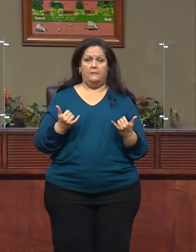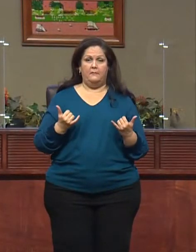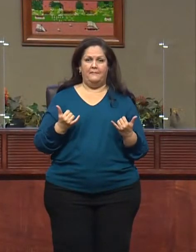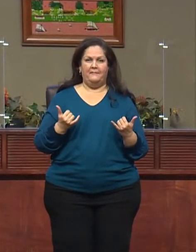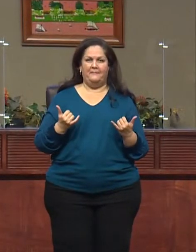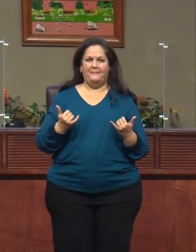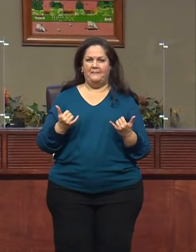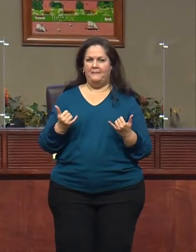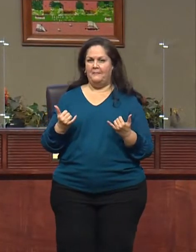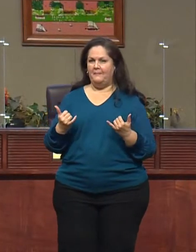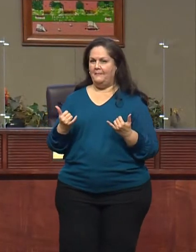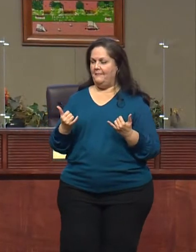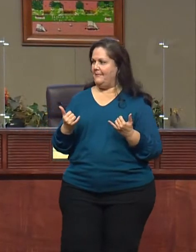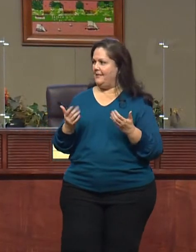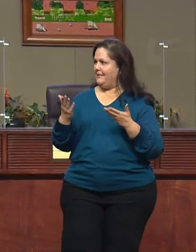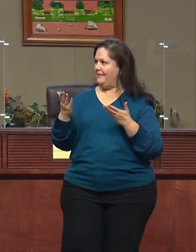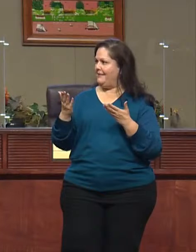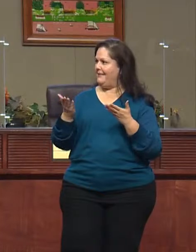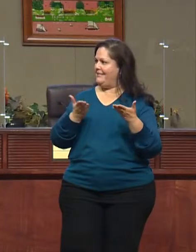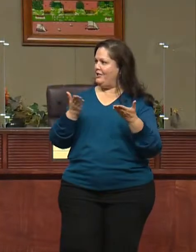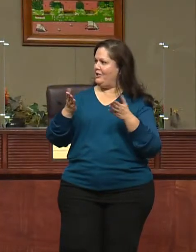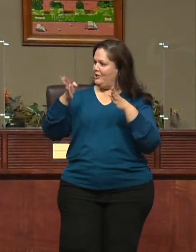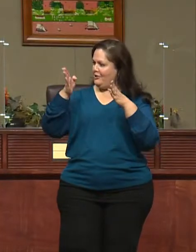the Servant of the Year,